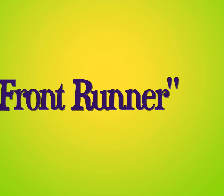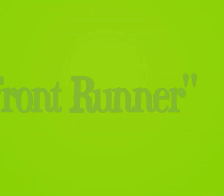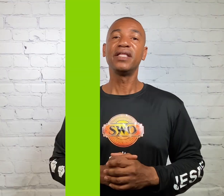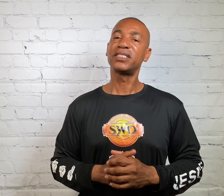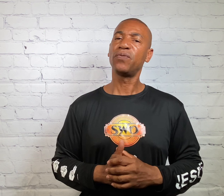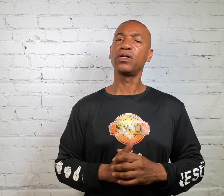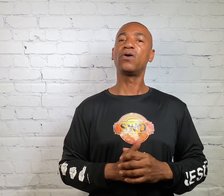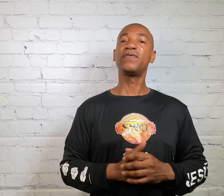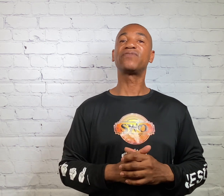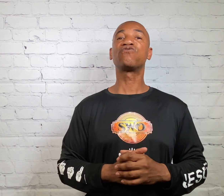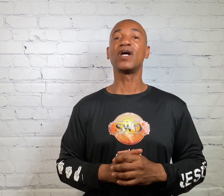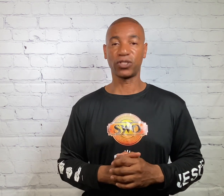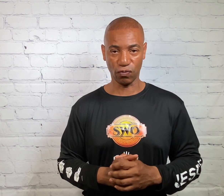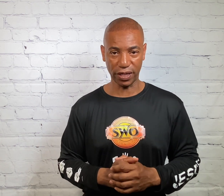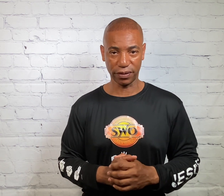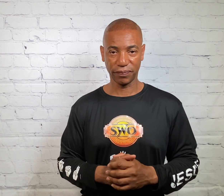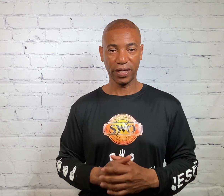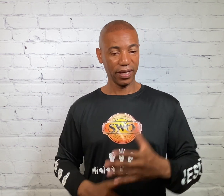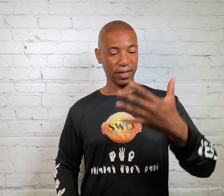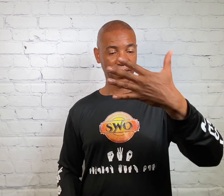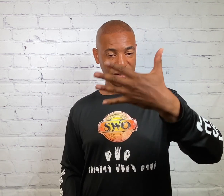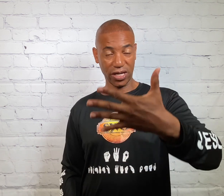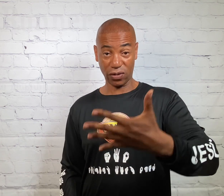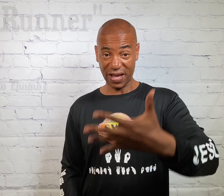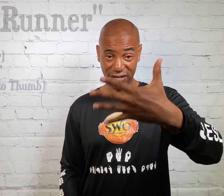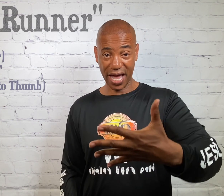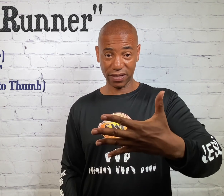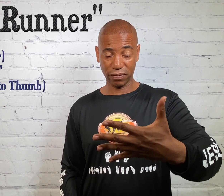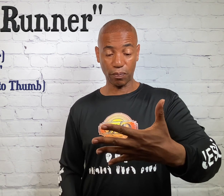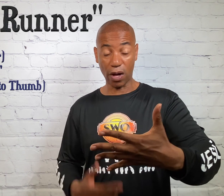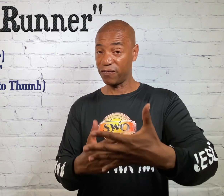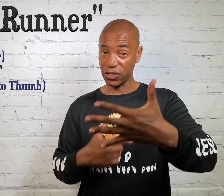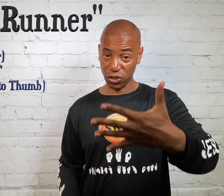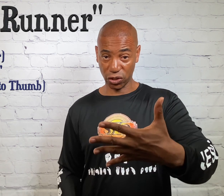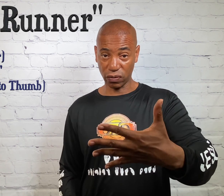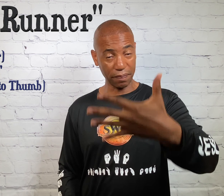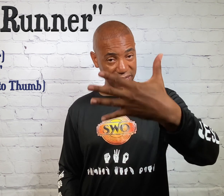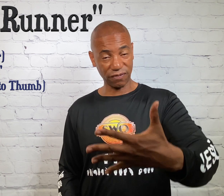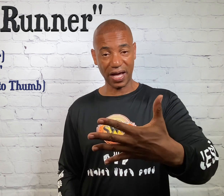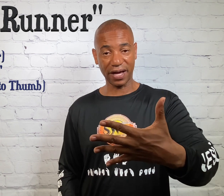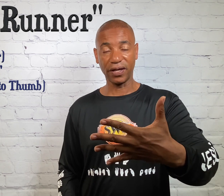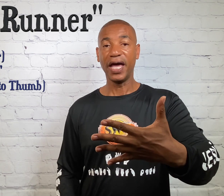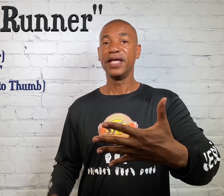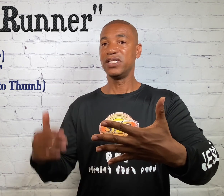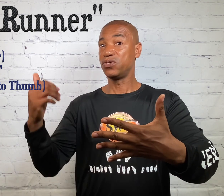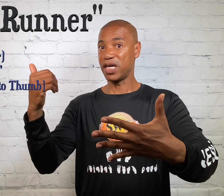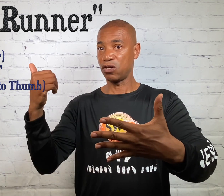The next sign we're going to go over is front runner. Take your left hand, palm faces you, it makes a 5. Then you take your